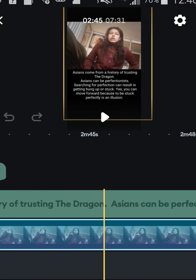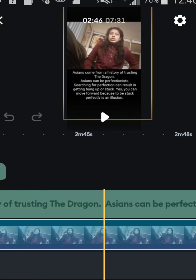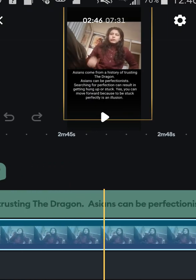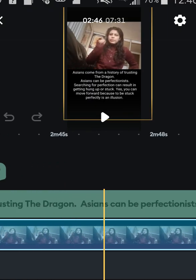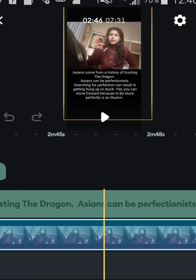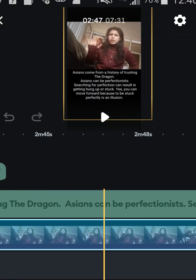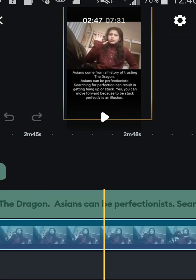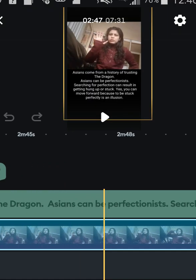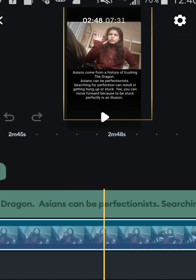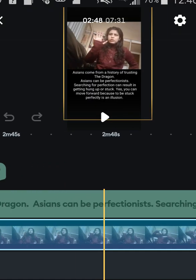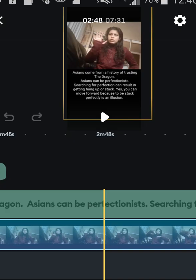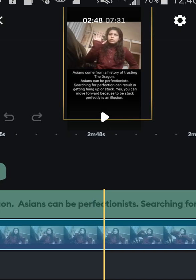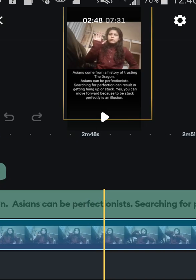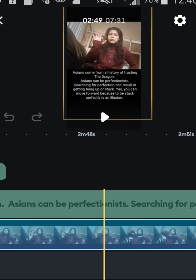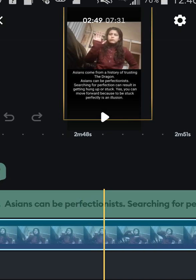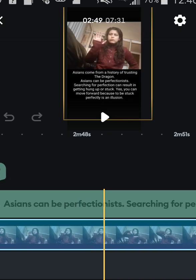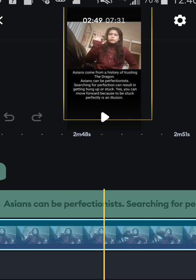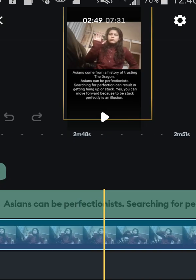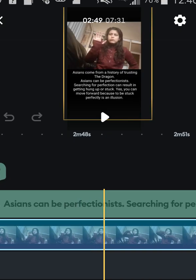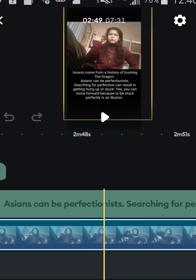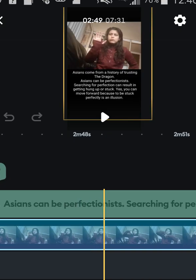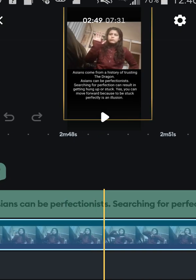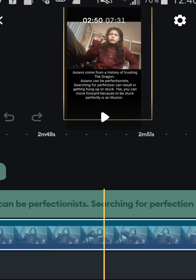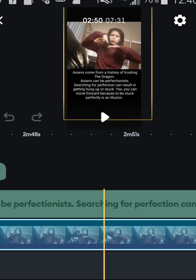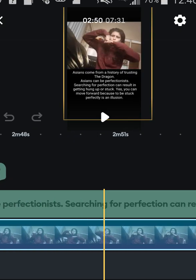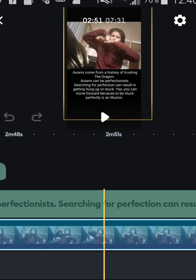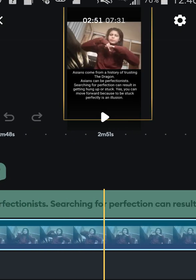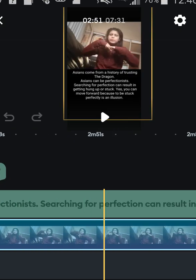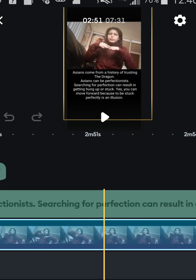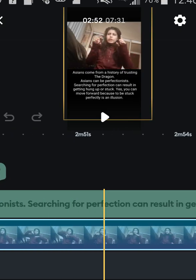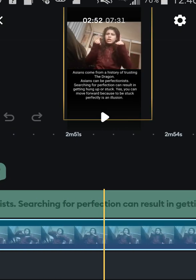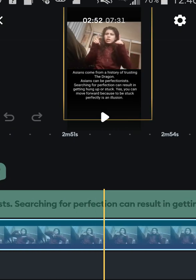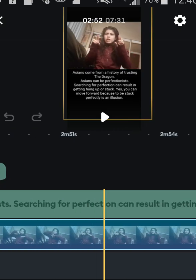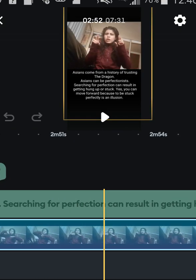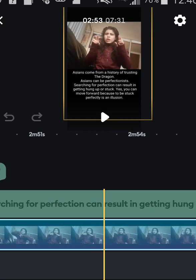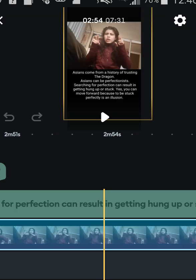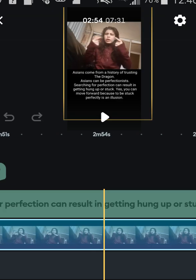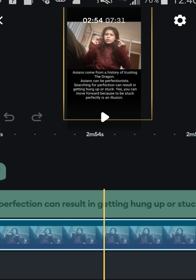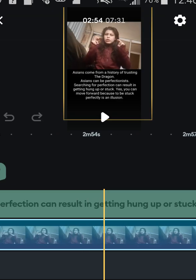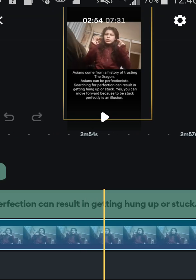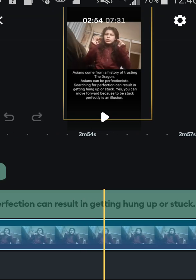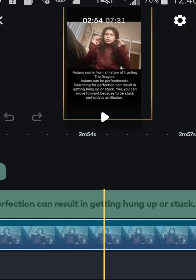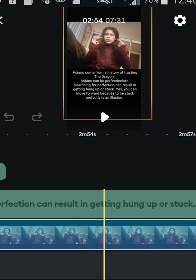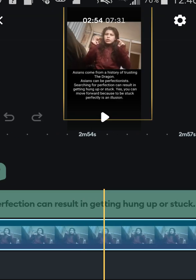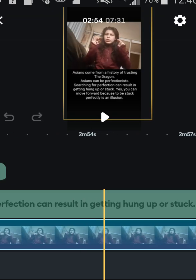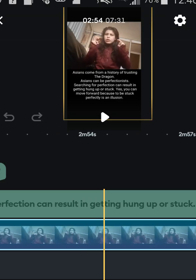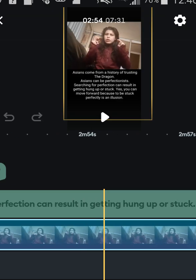know about those 4 or 5 subjects.